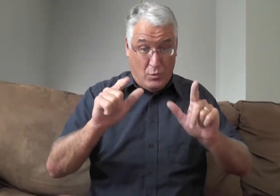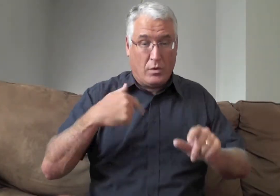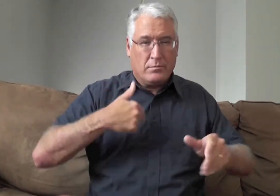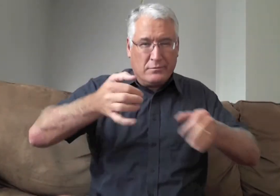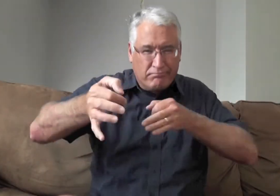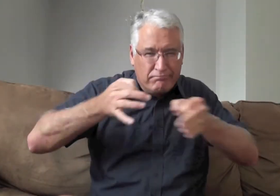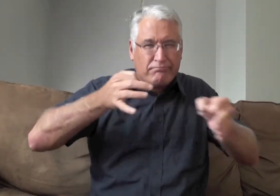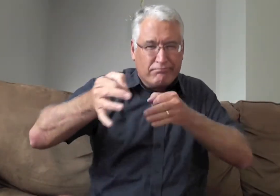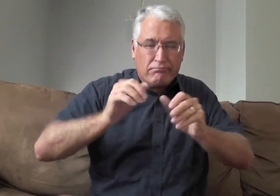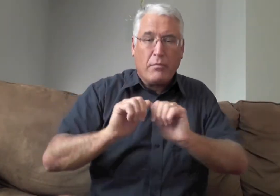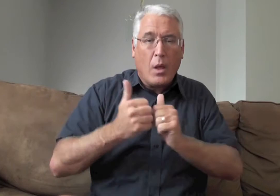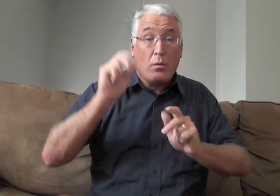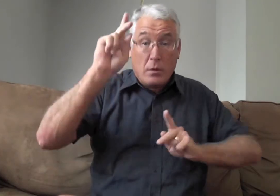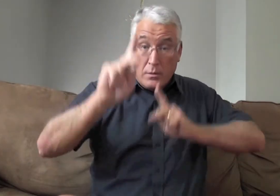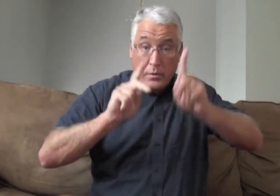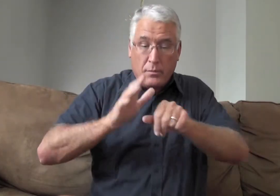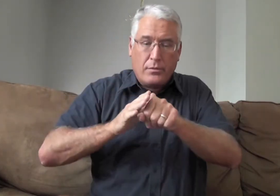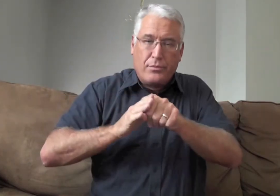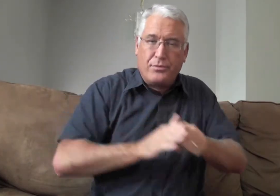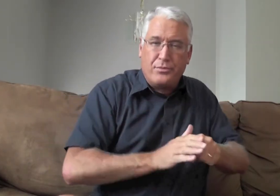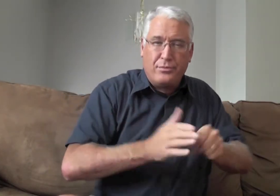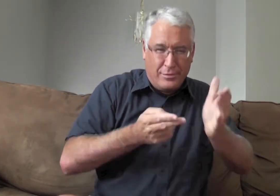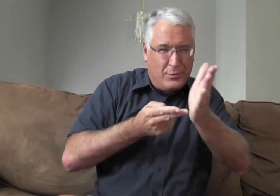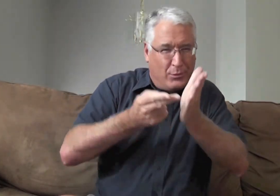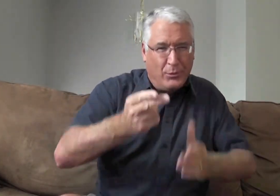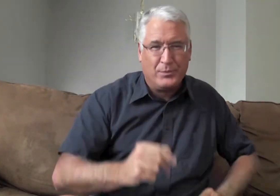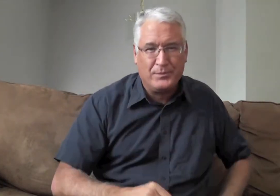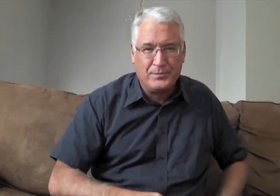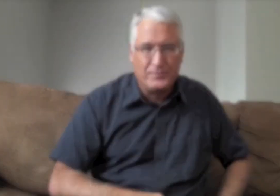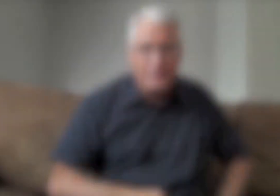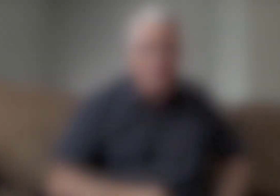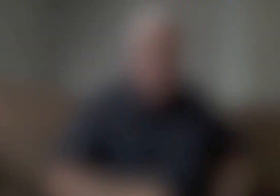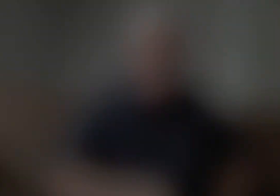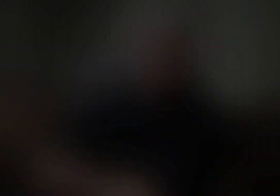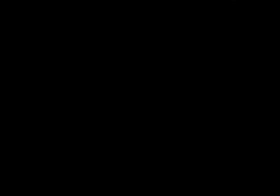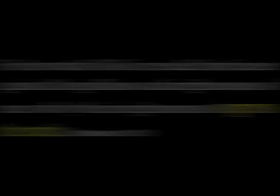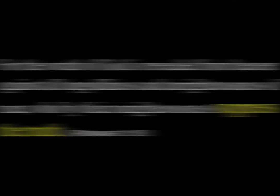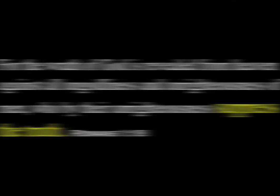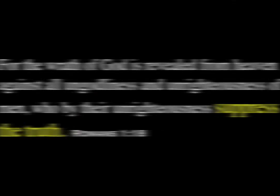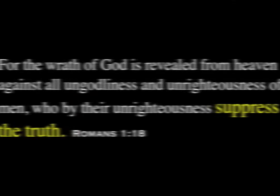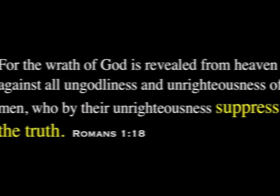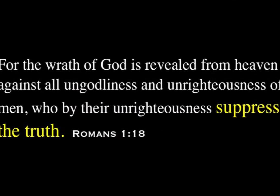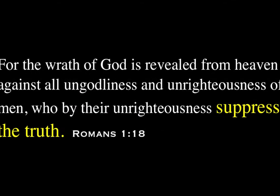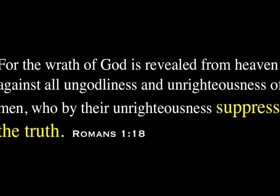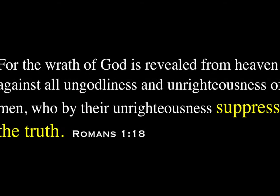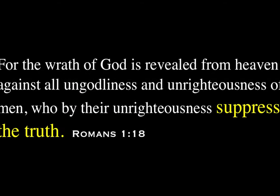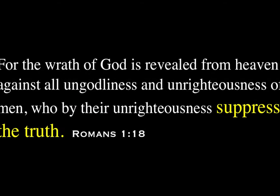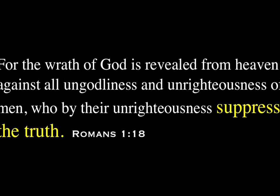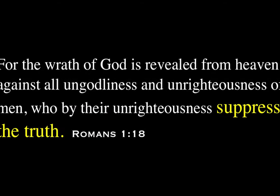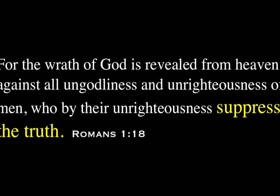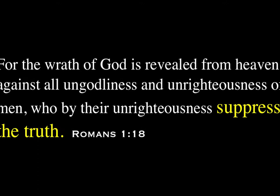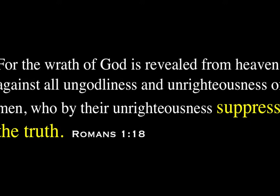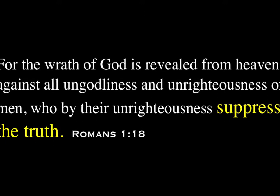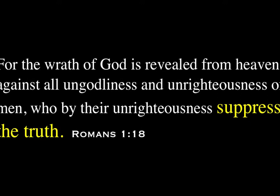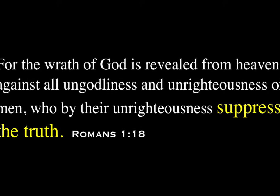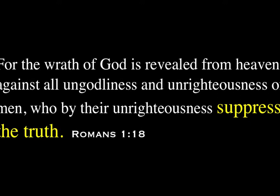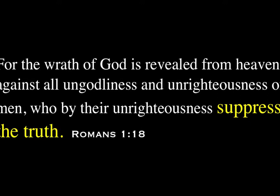last devotion that we had, I explained about how there's people who suppress the truth. For the wrath of God is revealed from heaven against